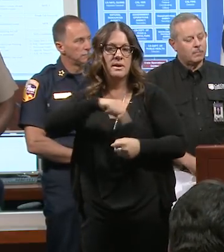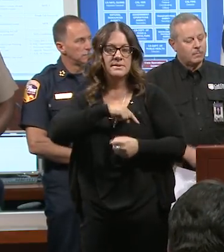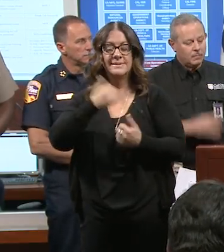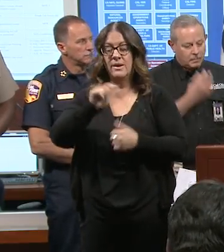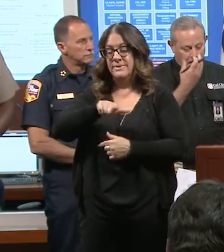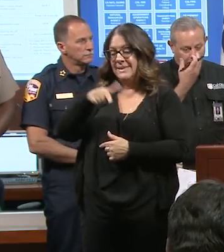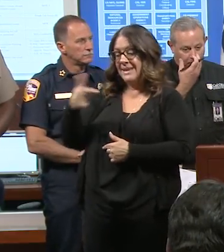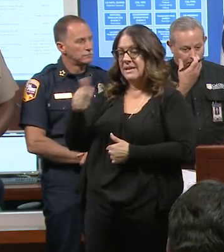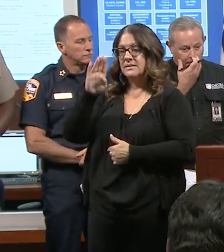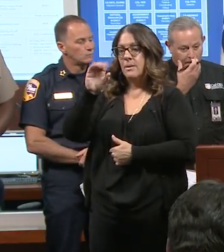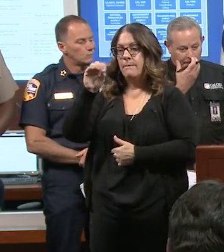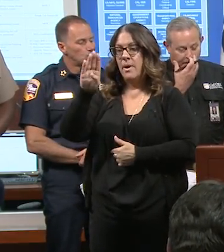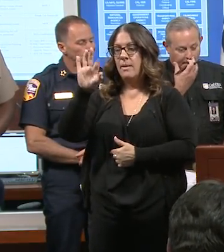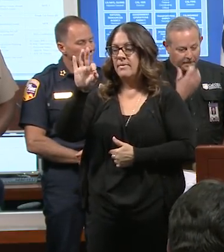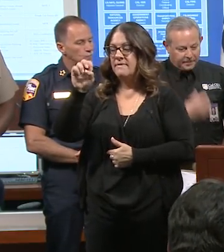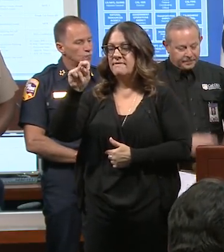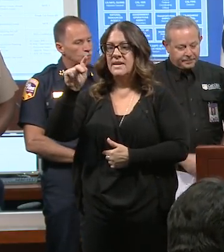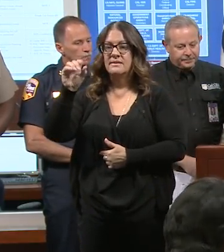Region 9.